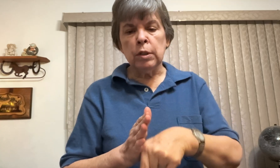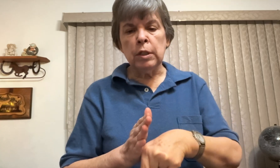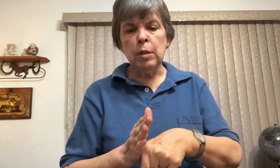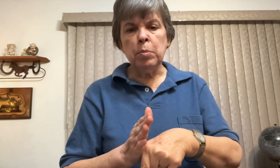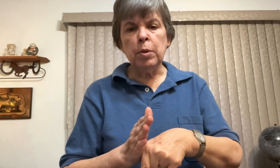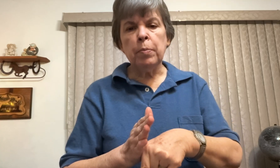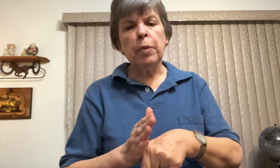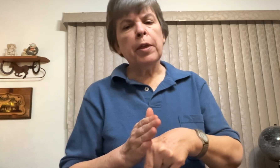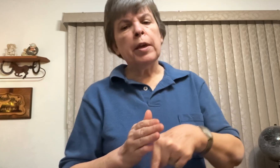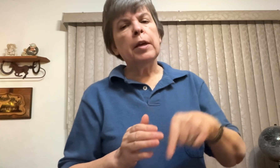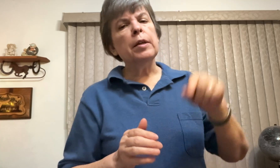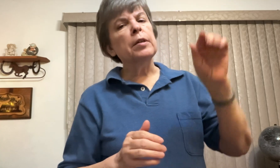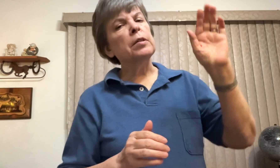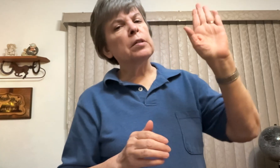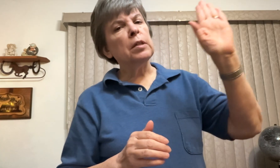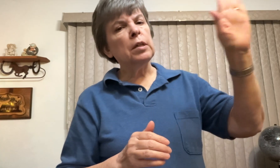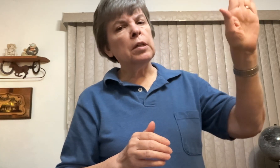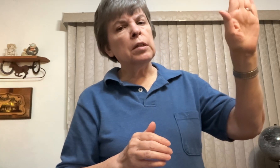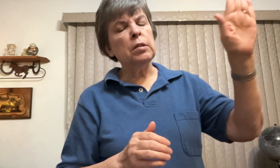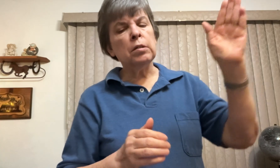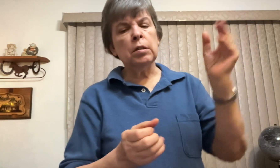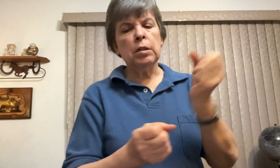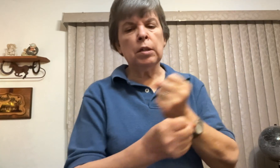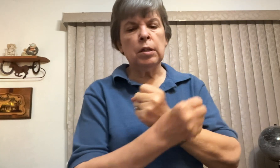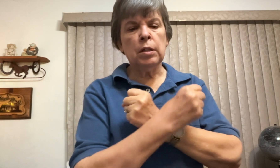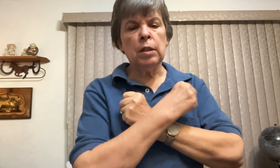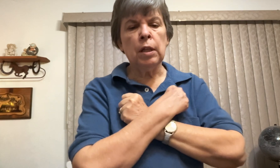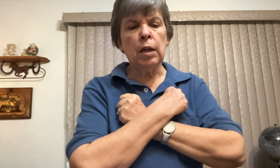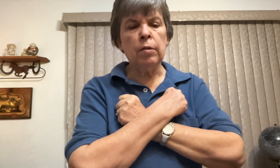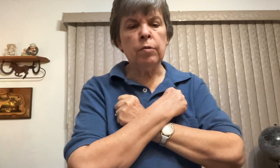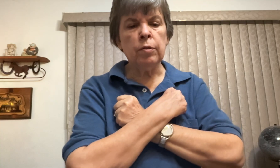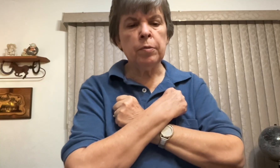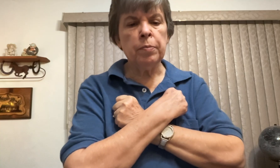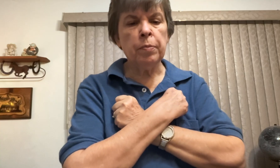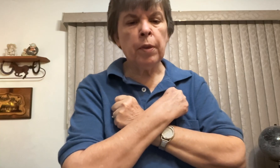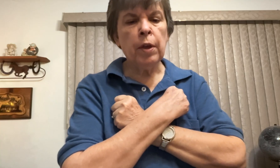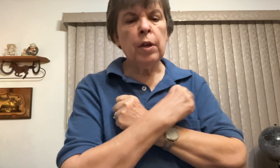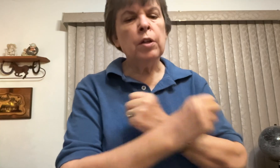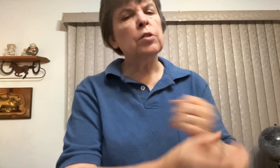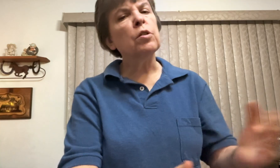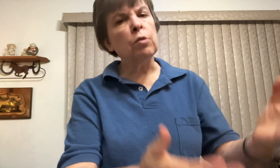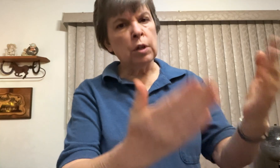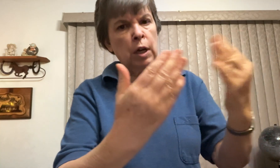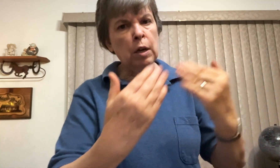Deep is his love. So come